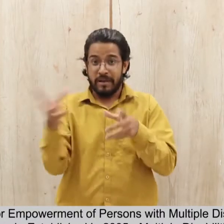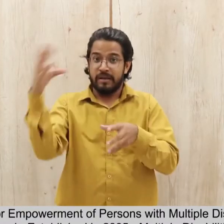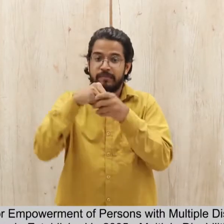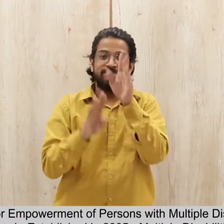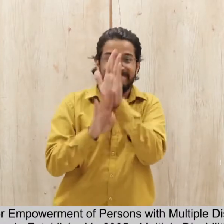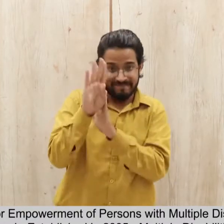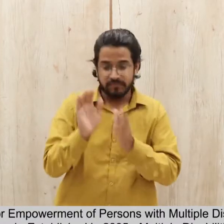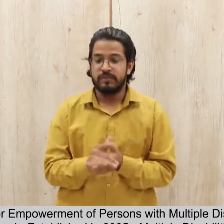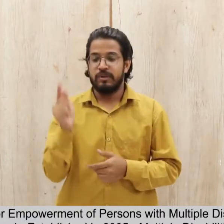and